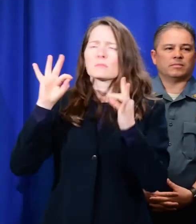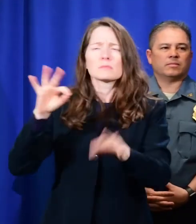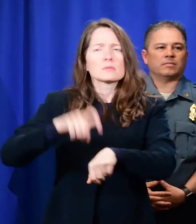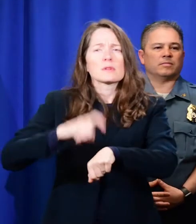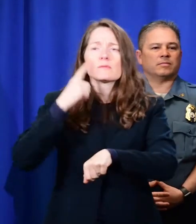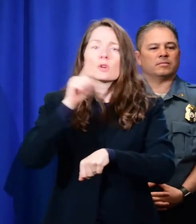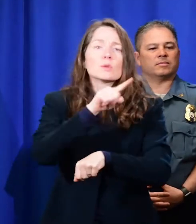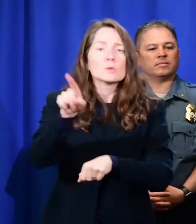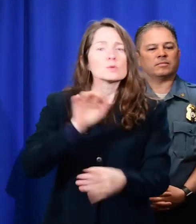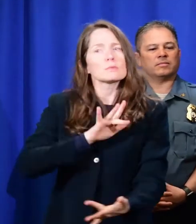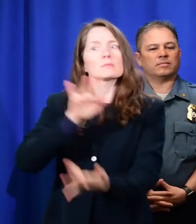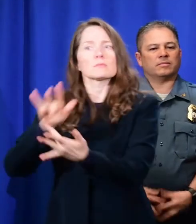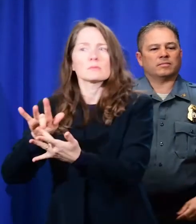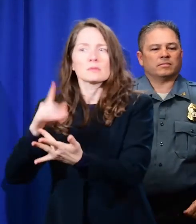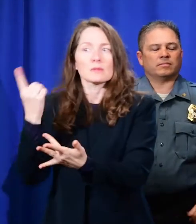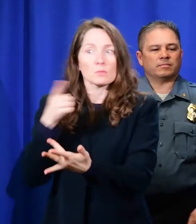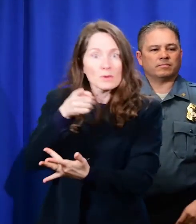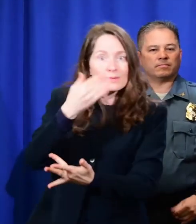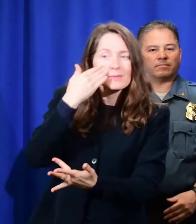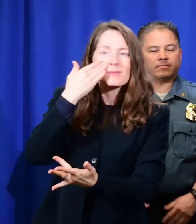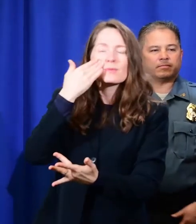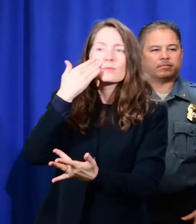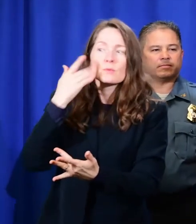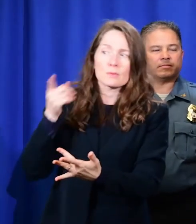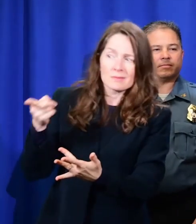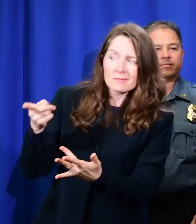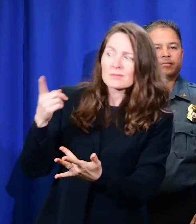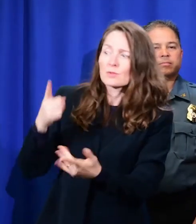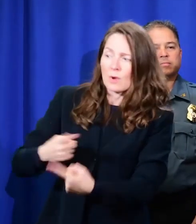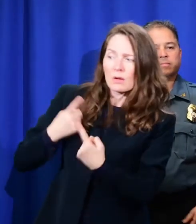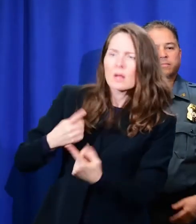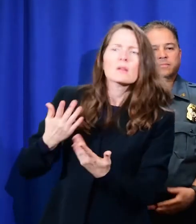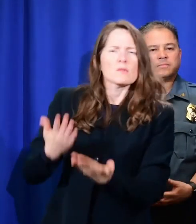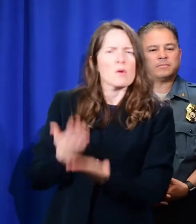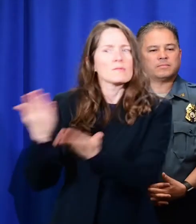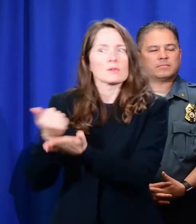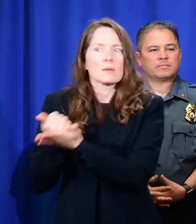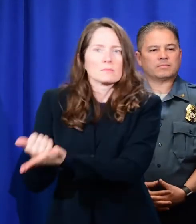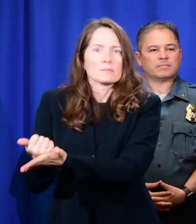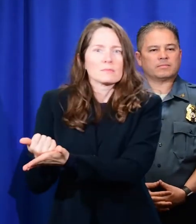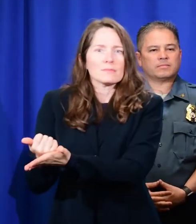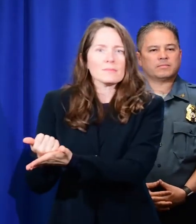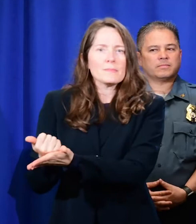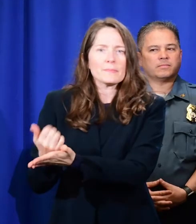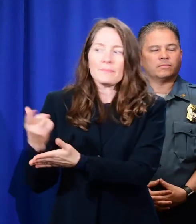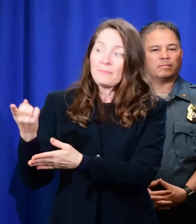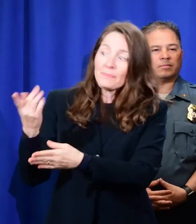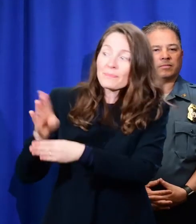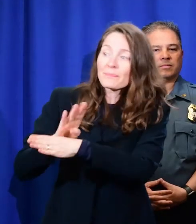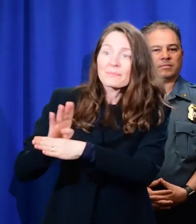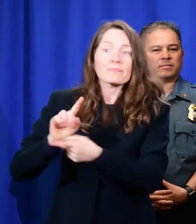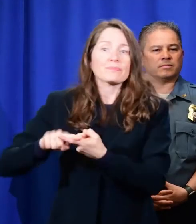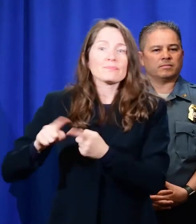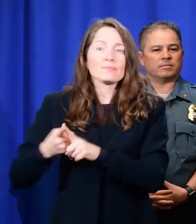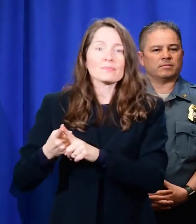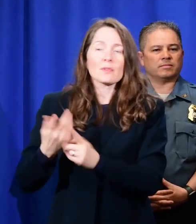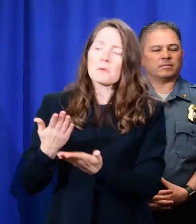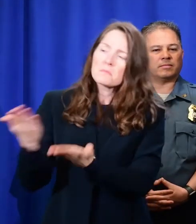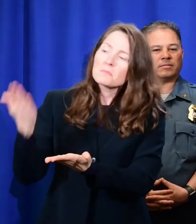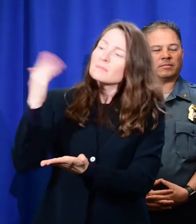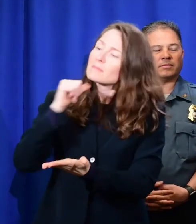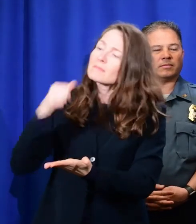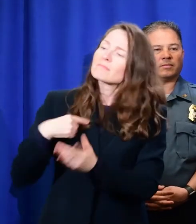be struggling and offer a helping hand. Help a busy friend at the grocery store with their list or drop off a